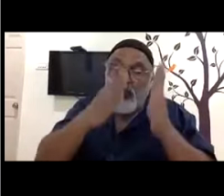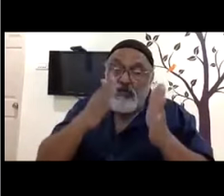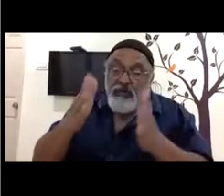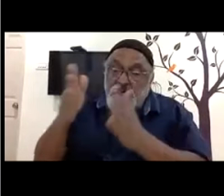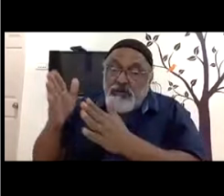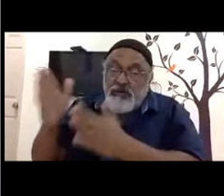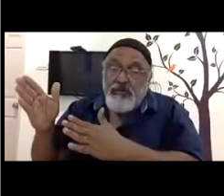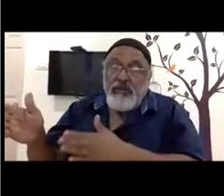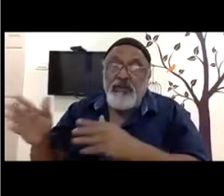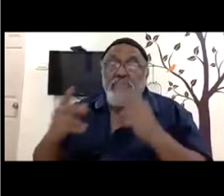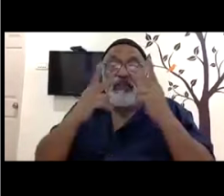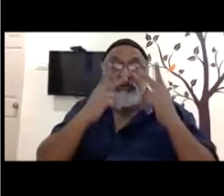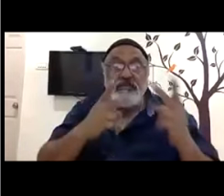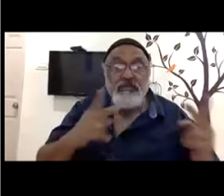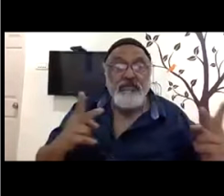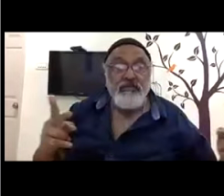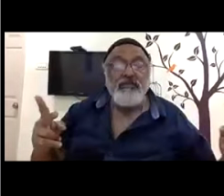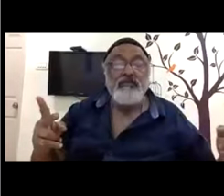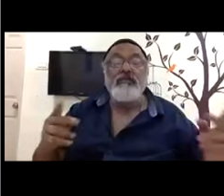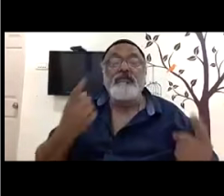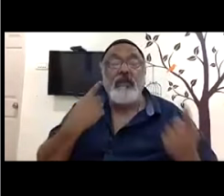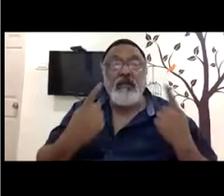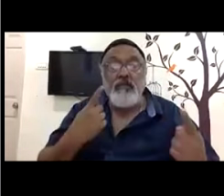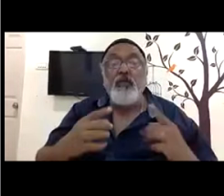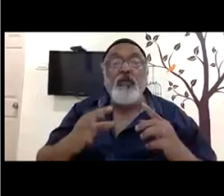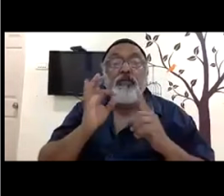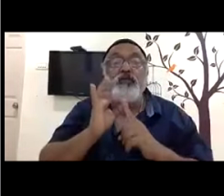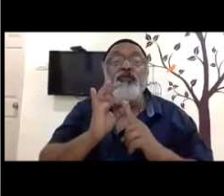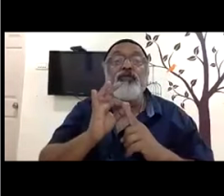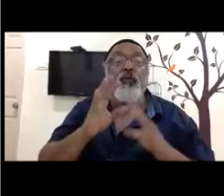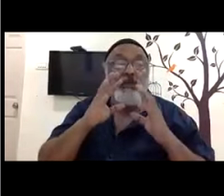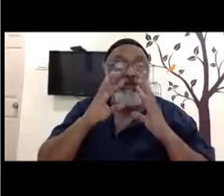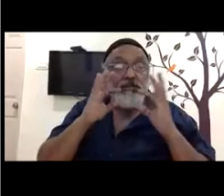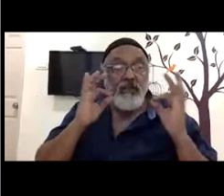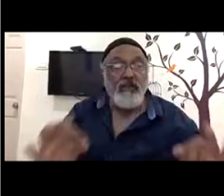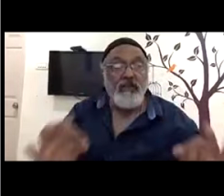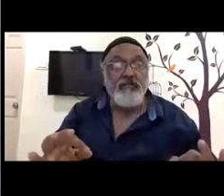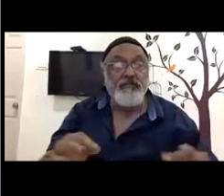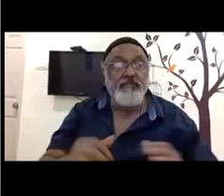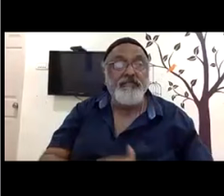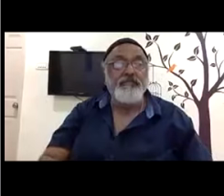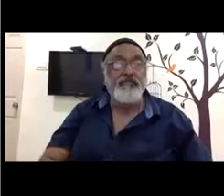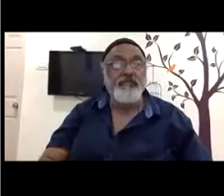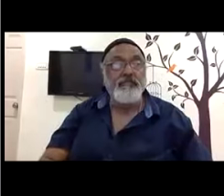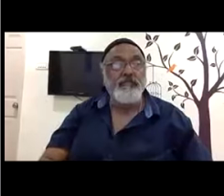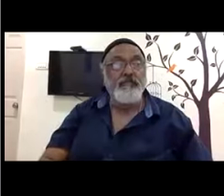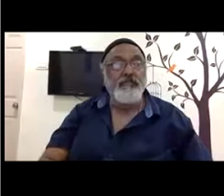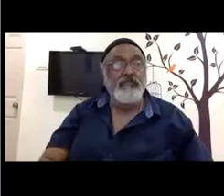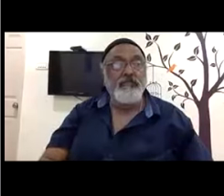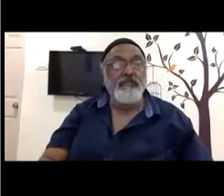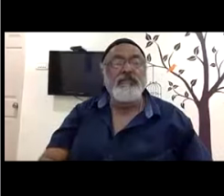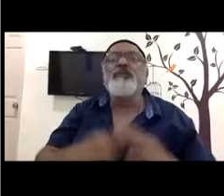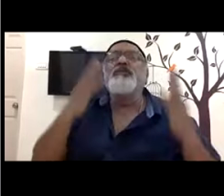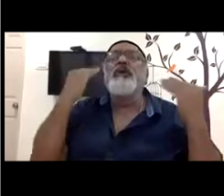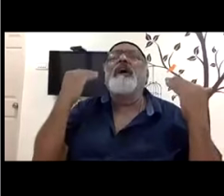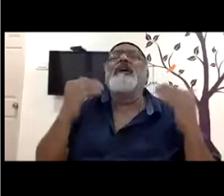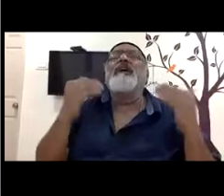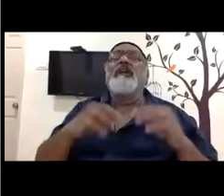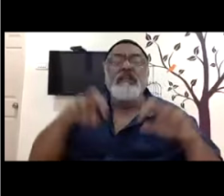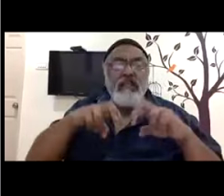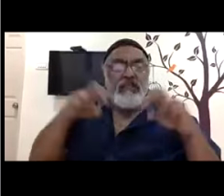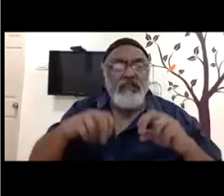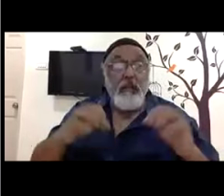certain rules, certain measures, and reaches that conclusion. And why is research important? So it